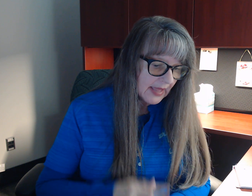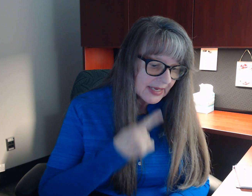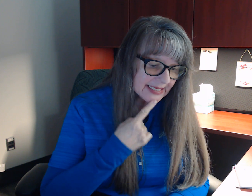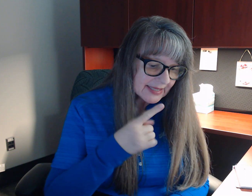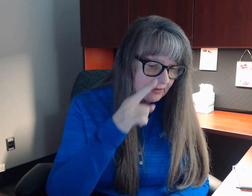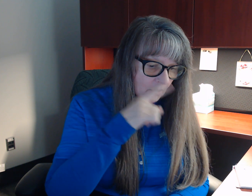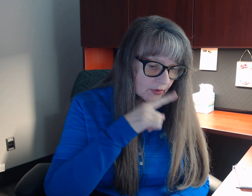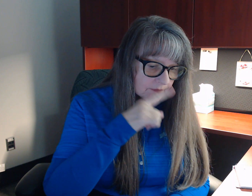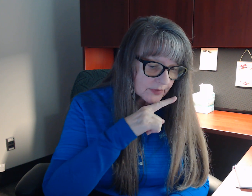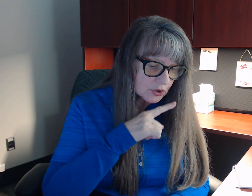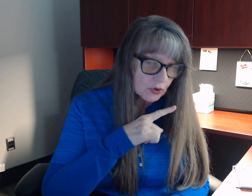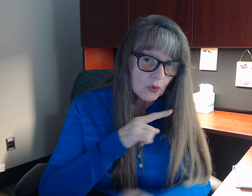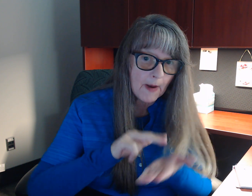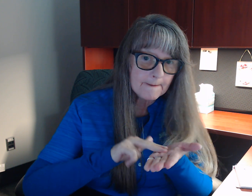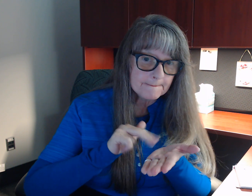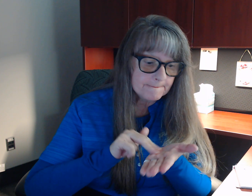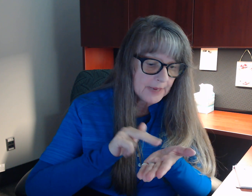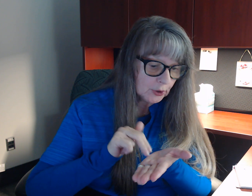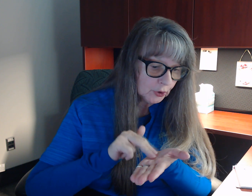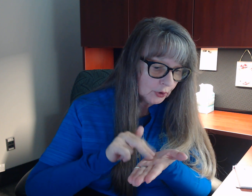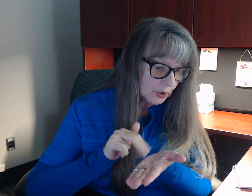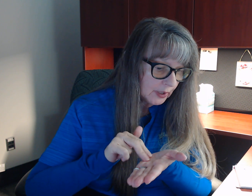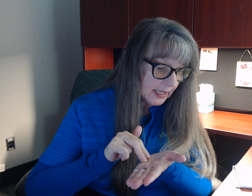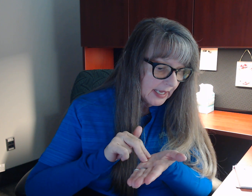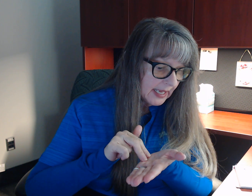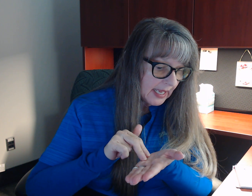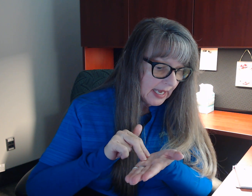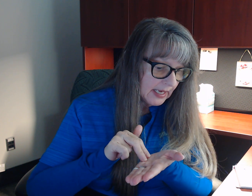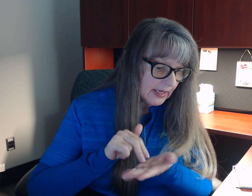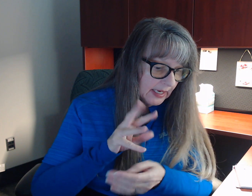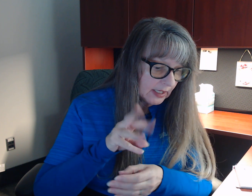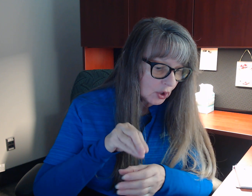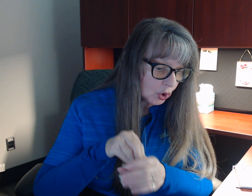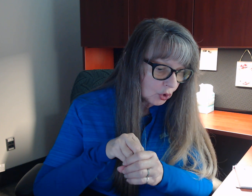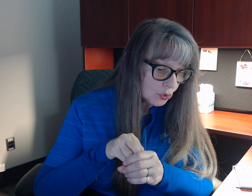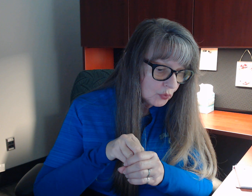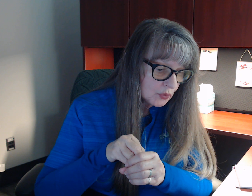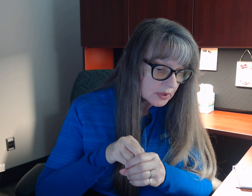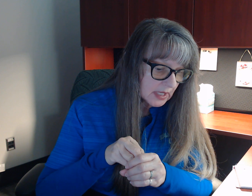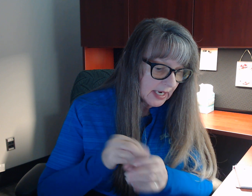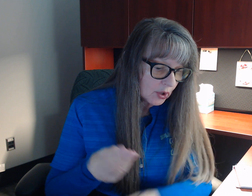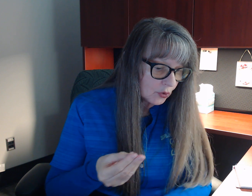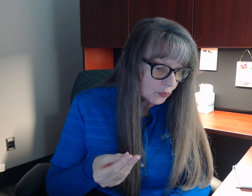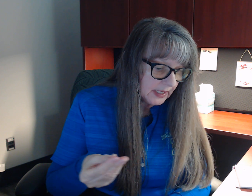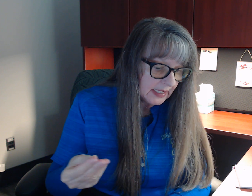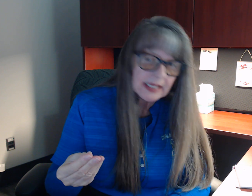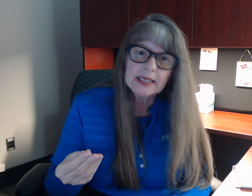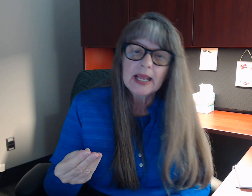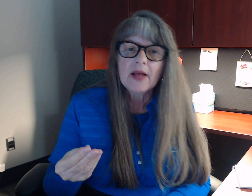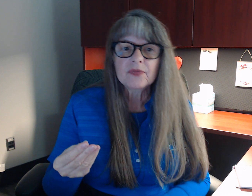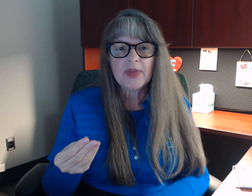they said the artificial butter, it includes an ingredient that